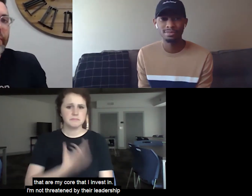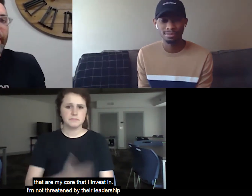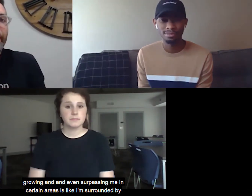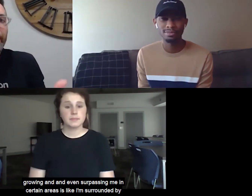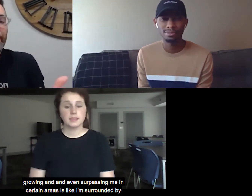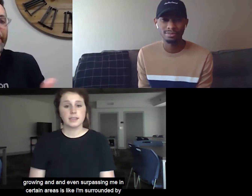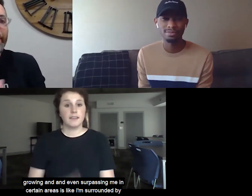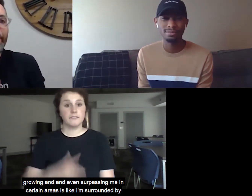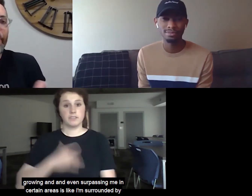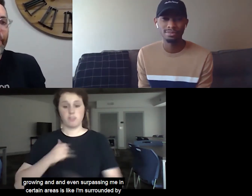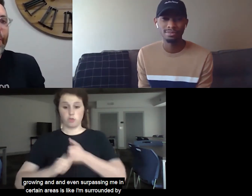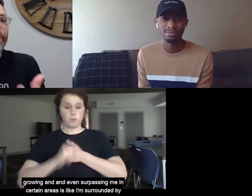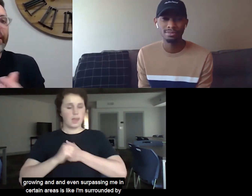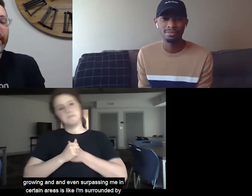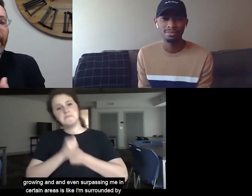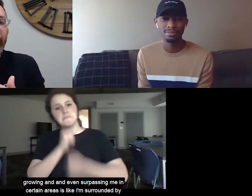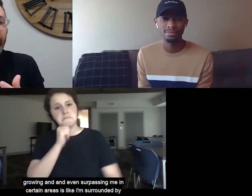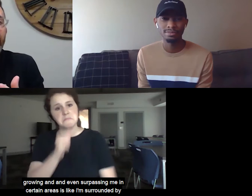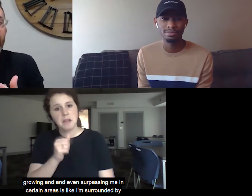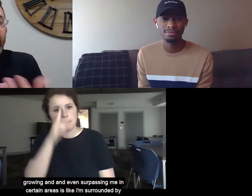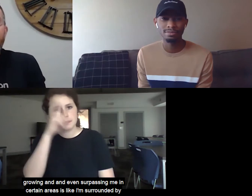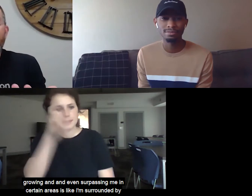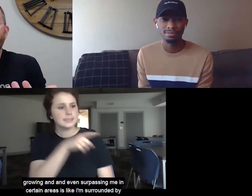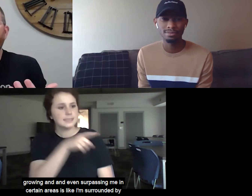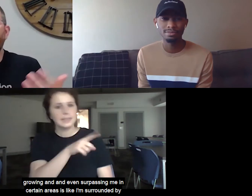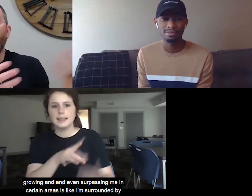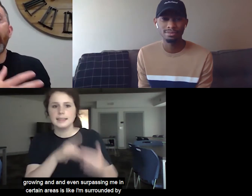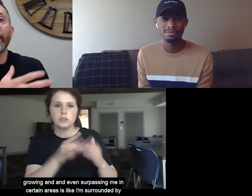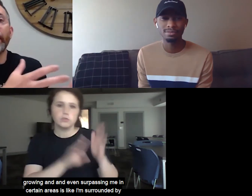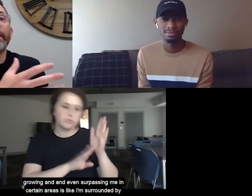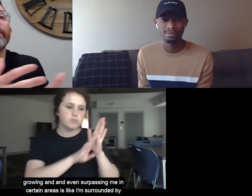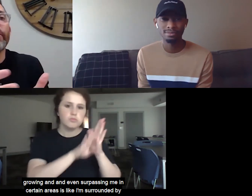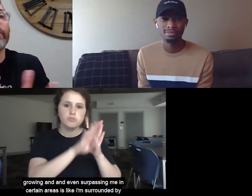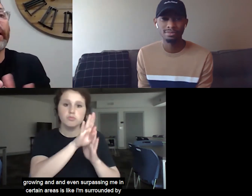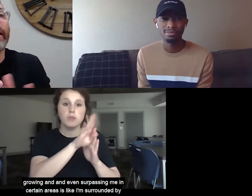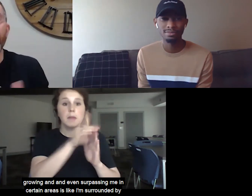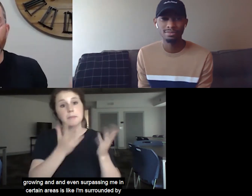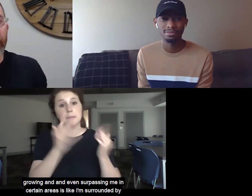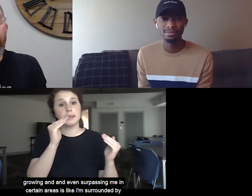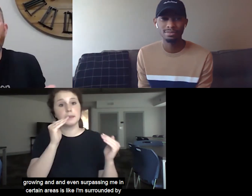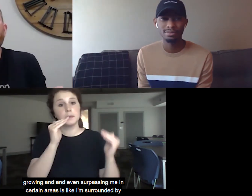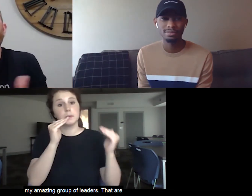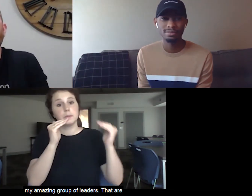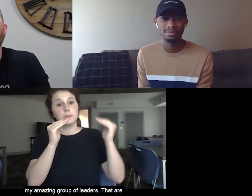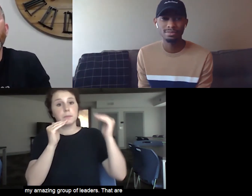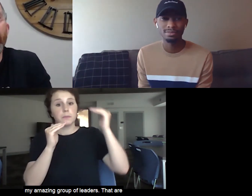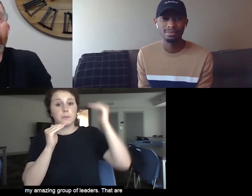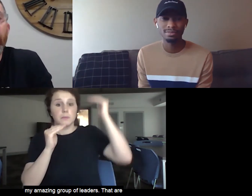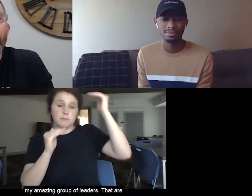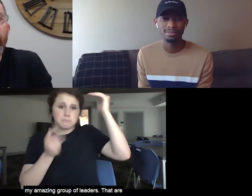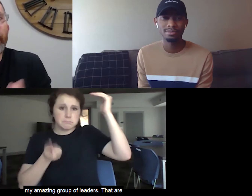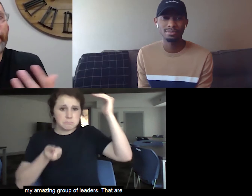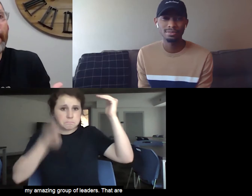by their leadership growing and even surpassing me in certain areas. It's like I'm surrounded